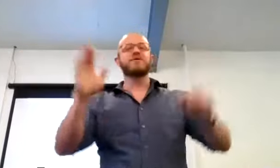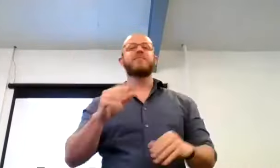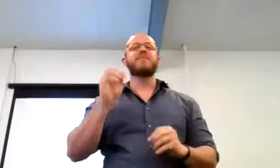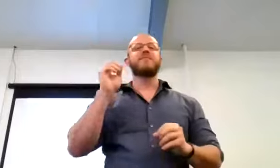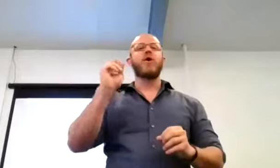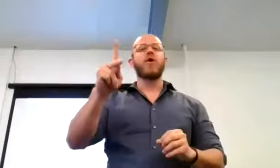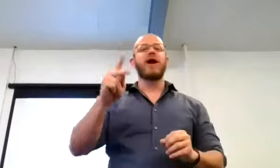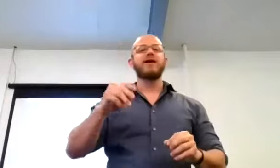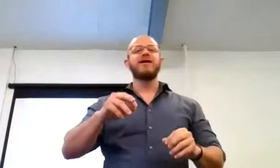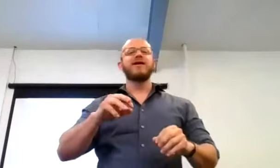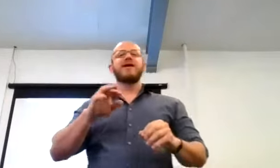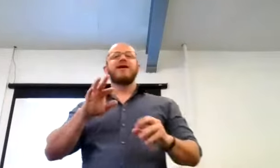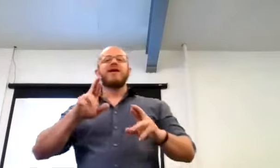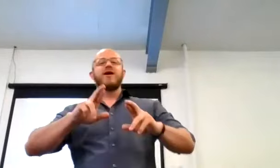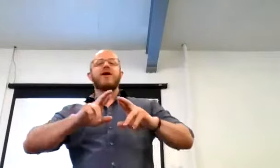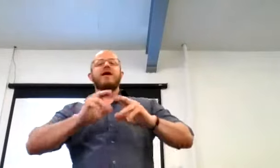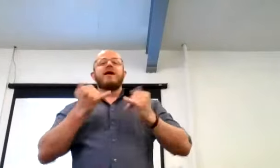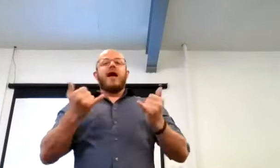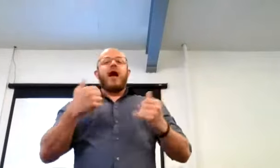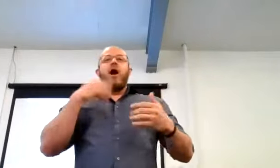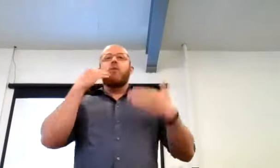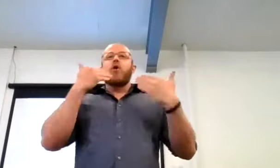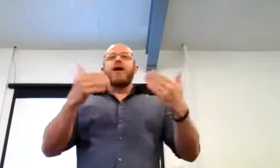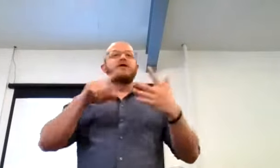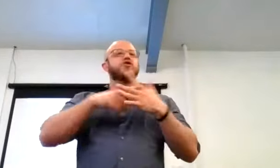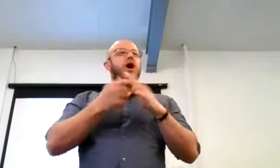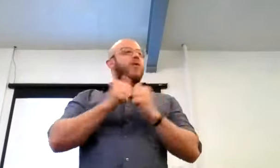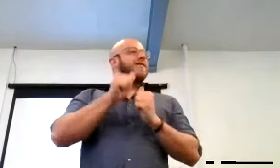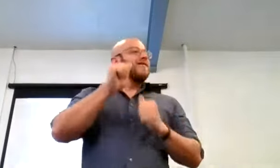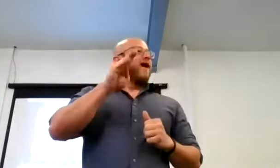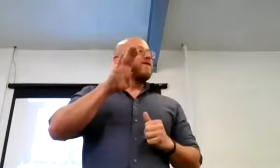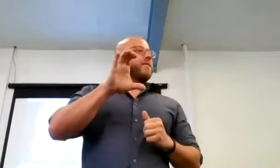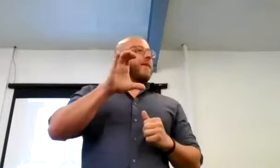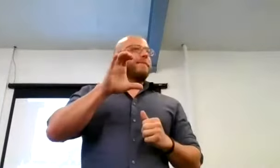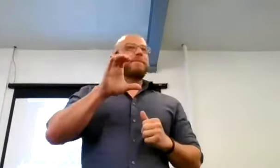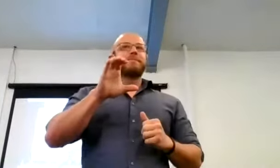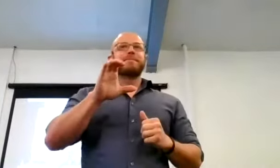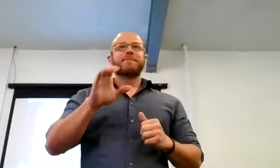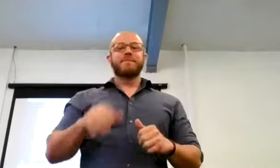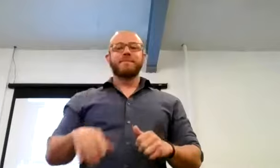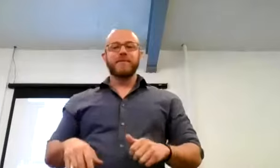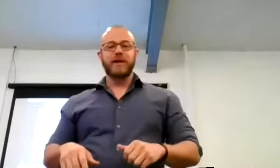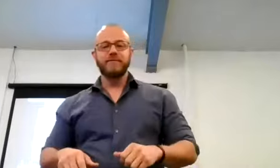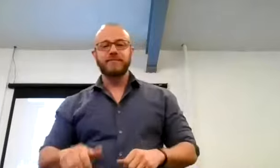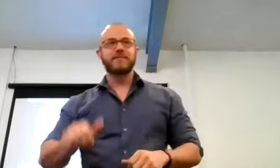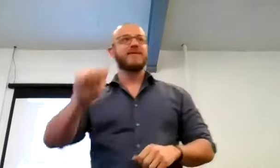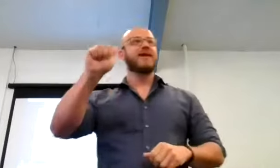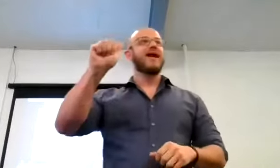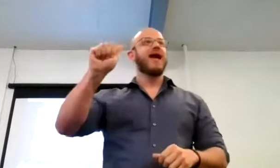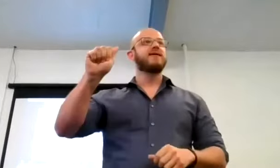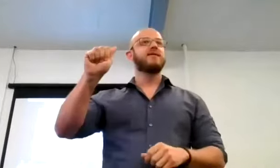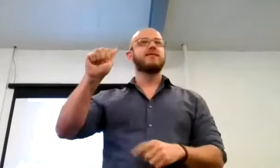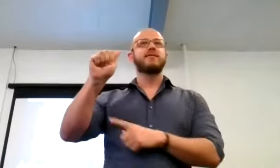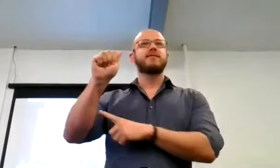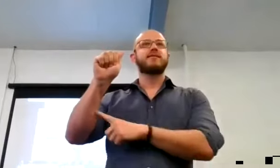Okay, all right, awesome, awesome. And we're gonna go ahead and start with the alphabet. Okay, so here's the